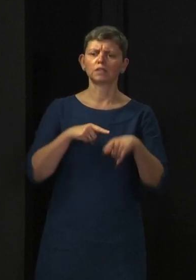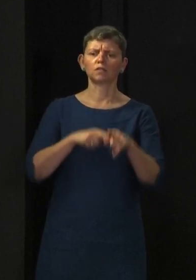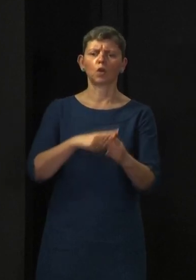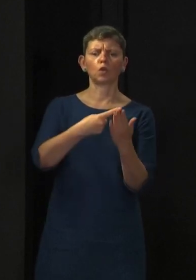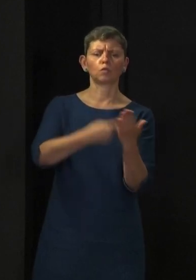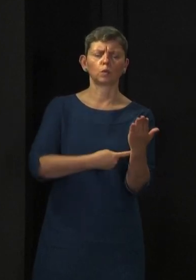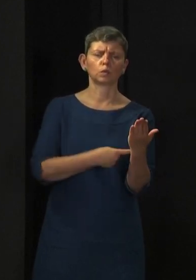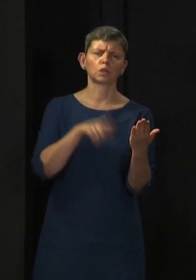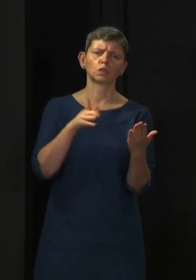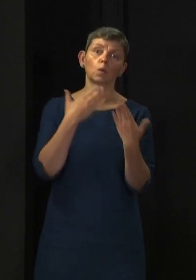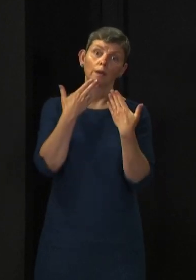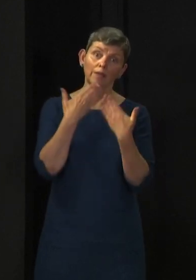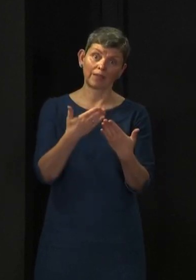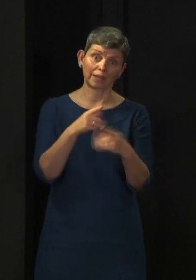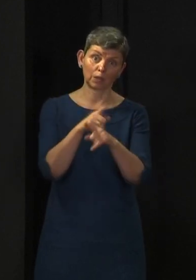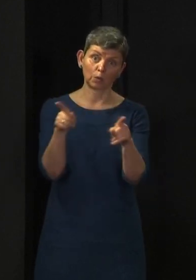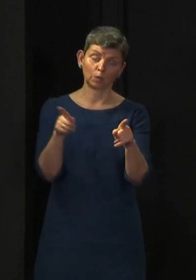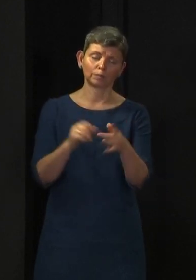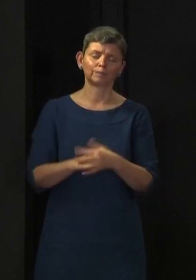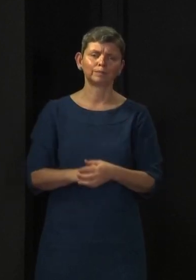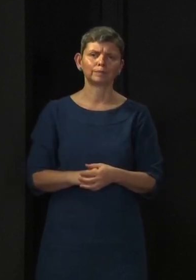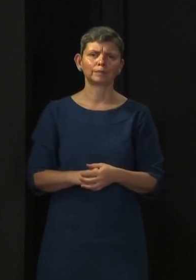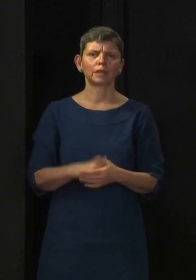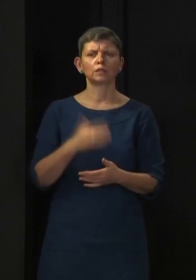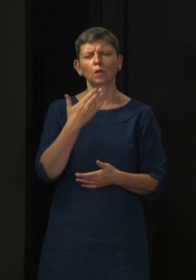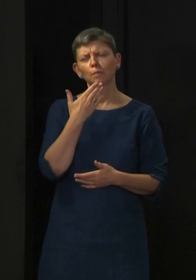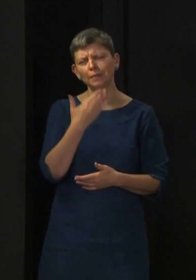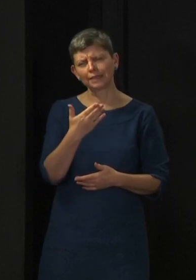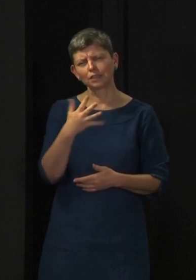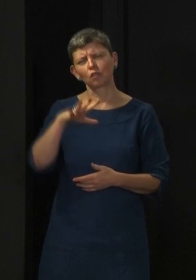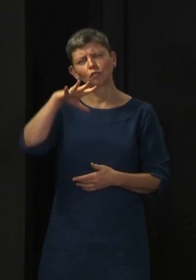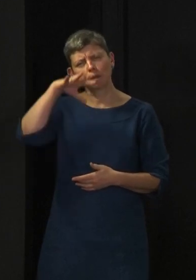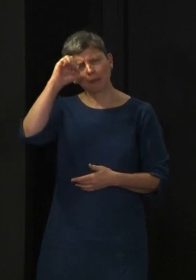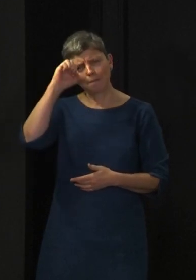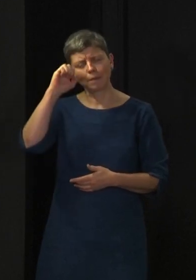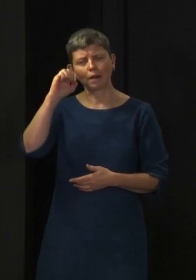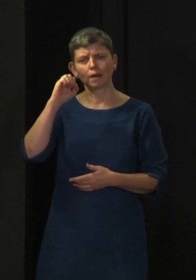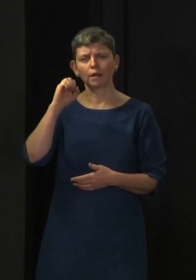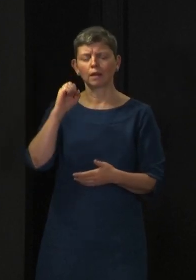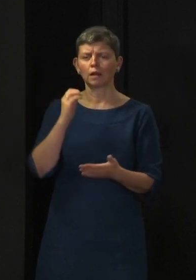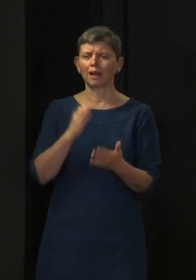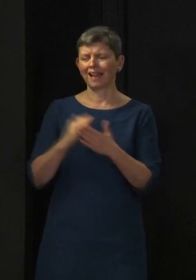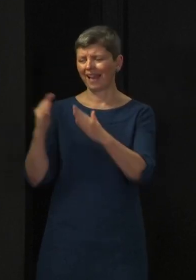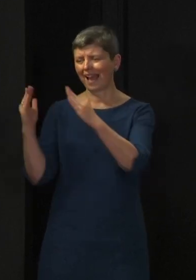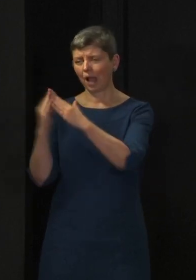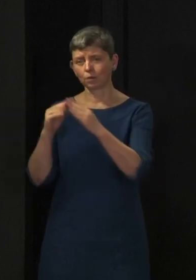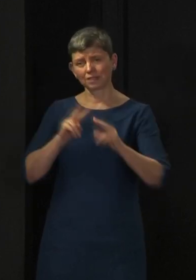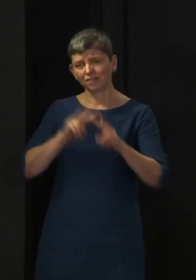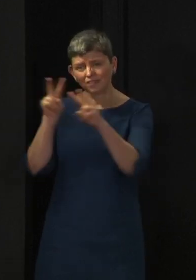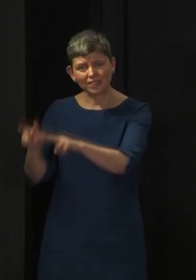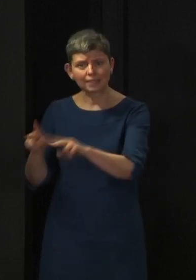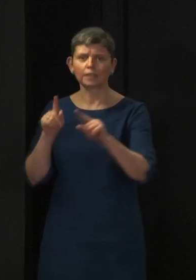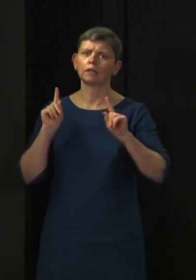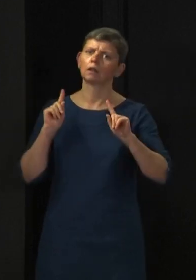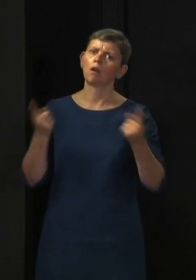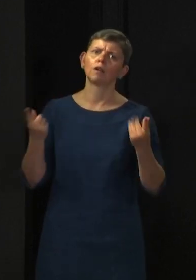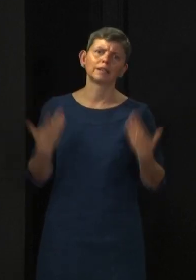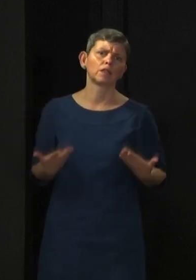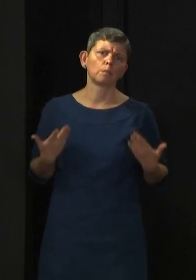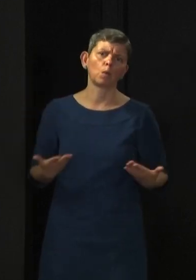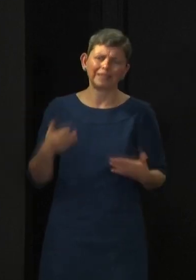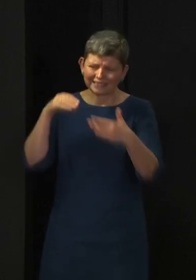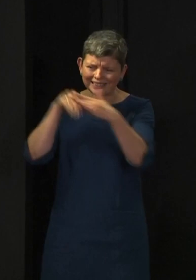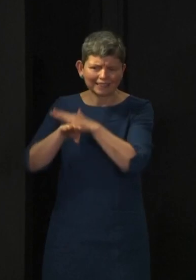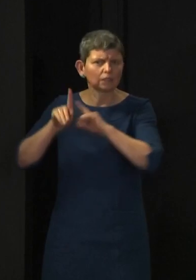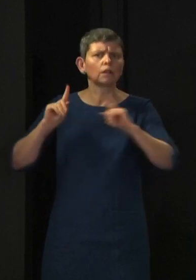doing that. Let me just appeal to everybody again to remember, particularly not to go into each other's houses just now. That is the key